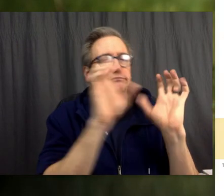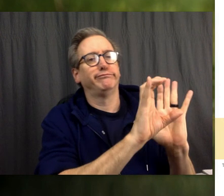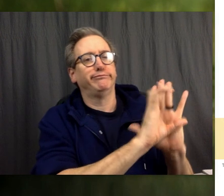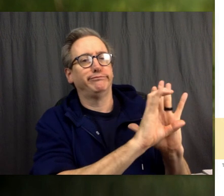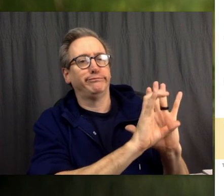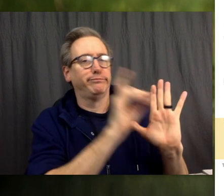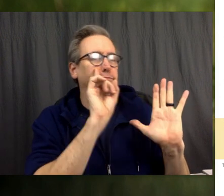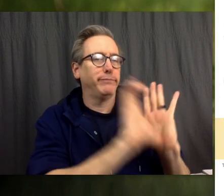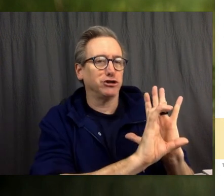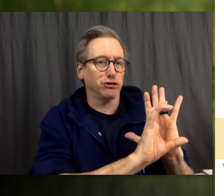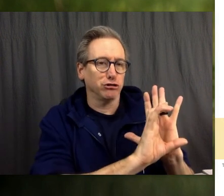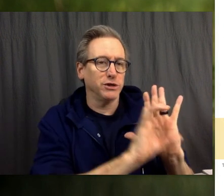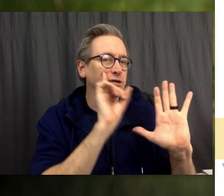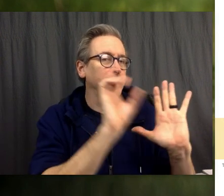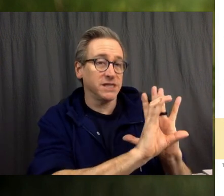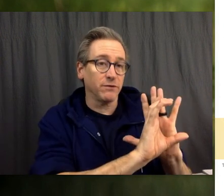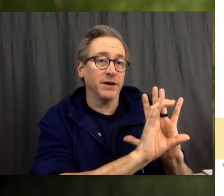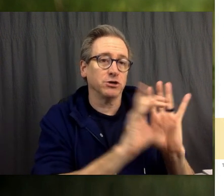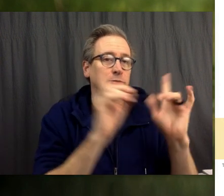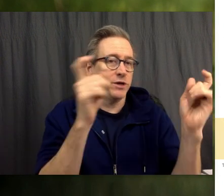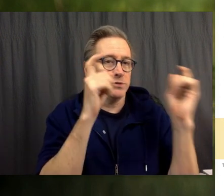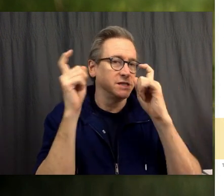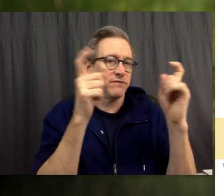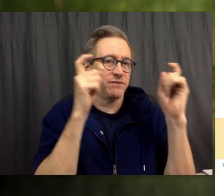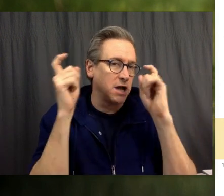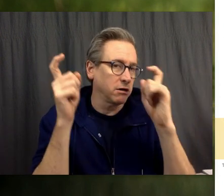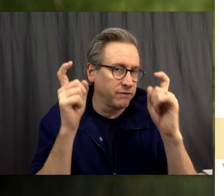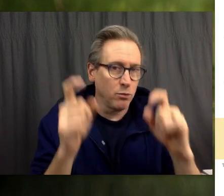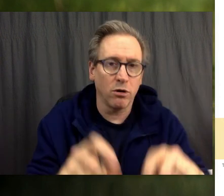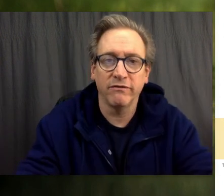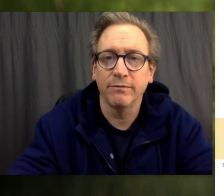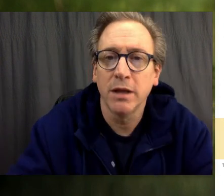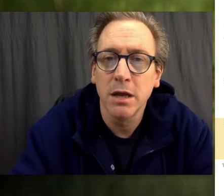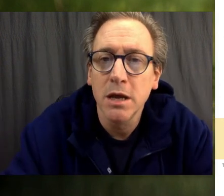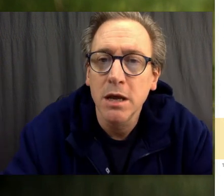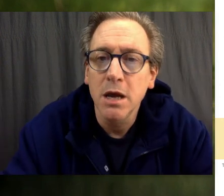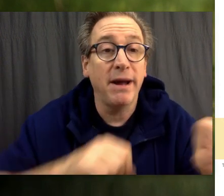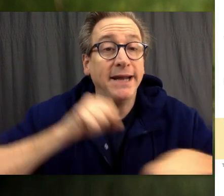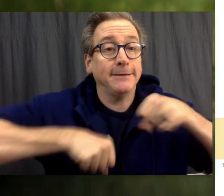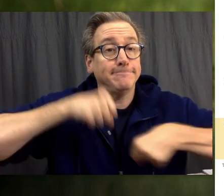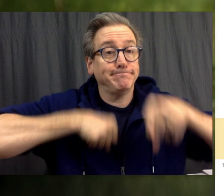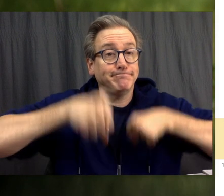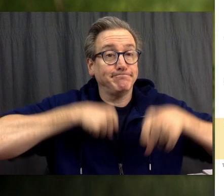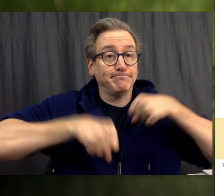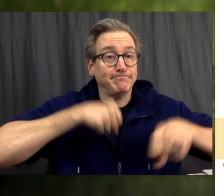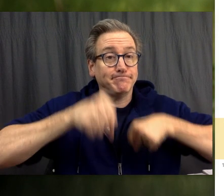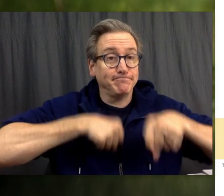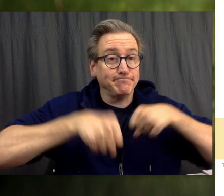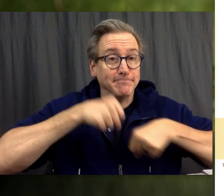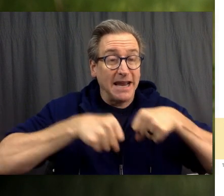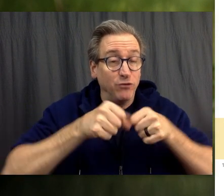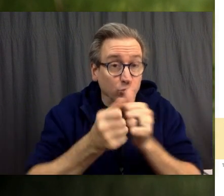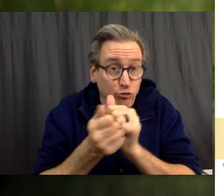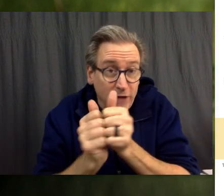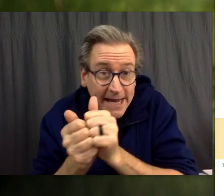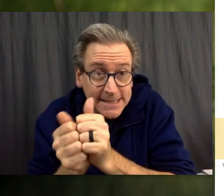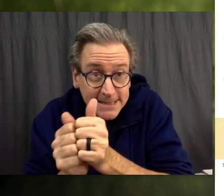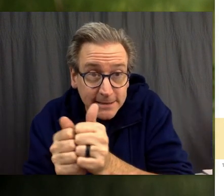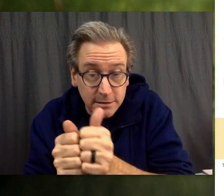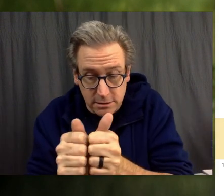picture. We still use this for picture, but we use this for photography more often. Bike. And if